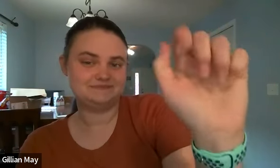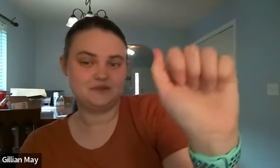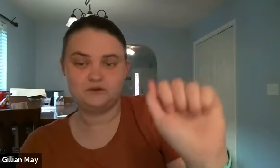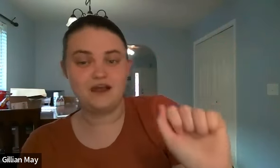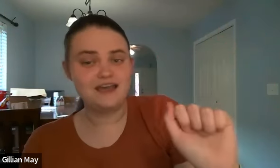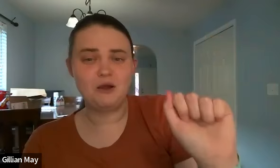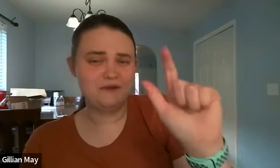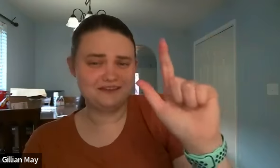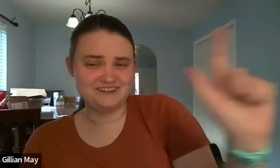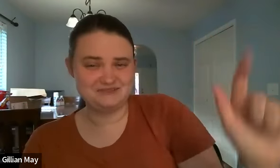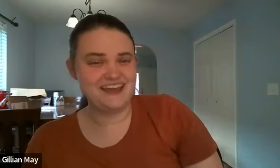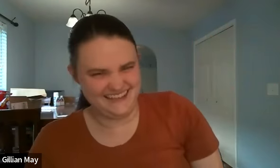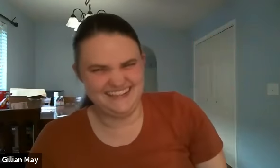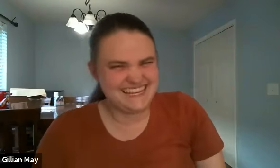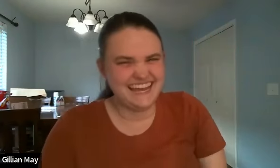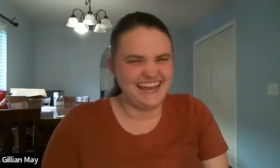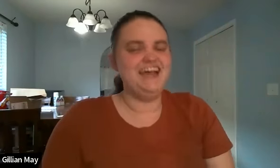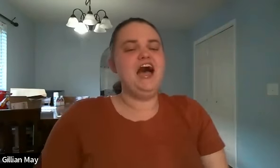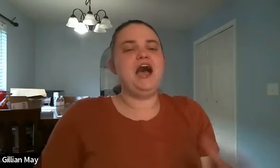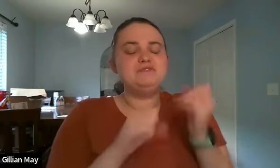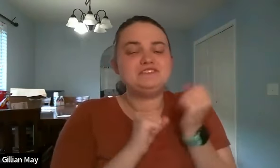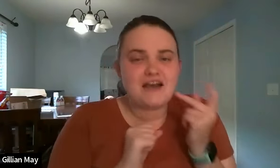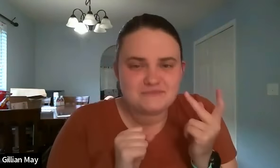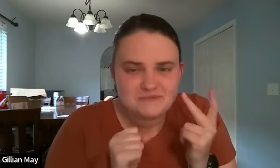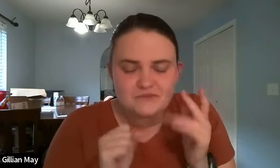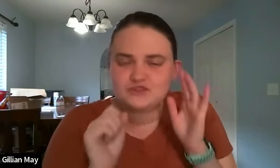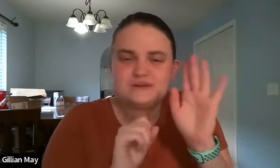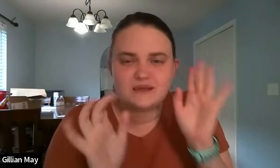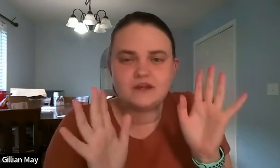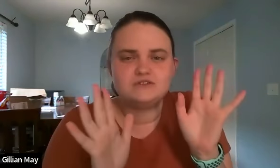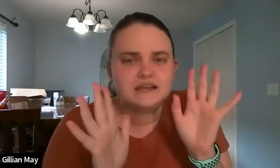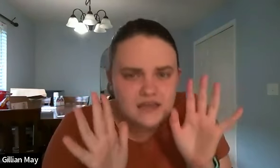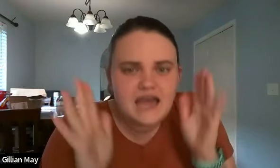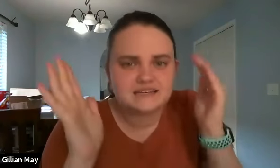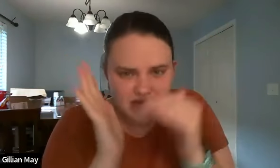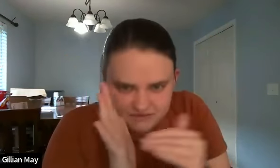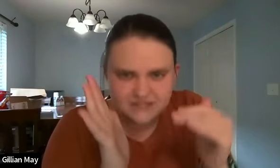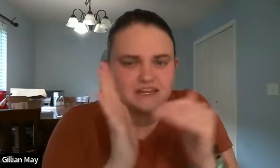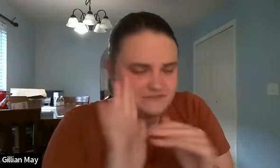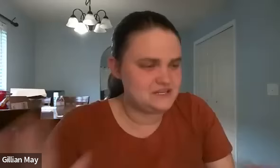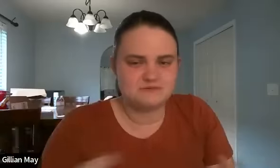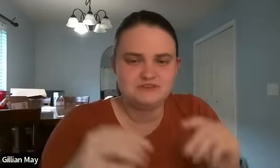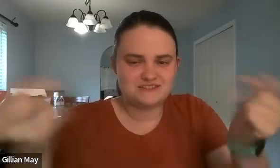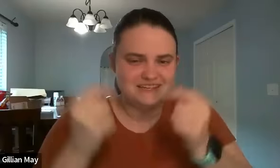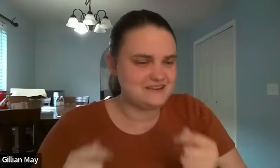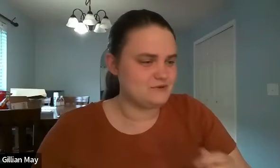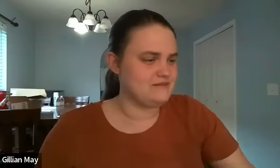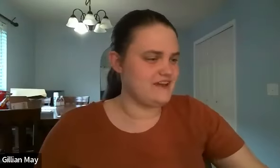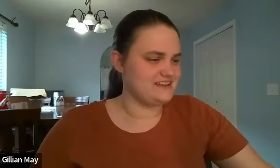Or not. Oh my goodness, you guys. I'm used to having people. There's always someone who's like, has to have it again a few times, but you guys are getting it really fast.